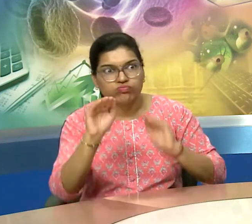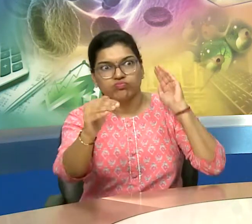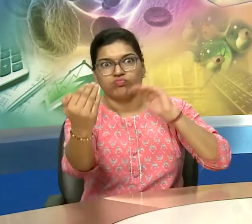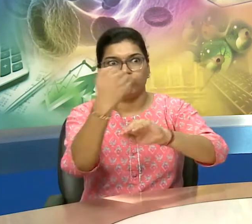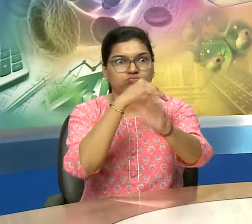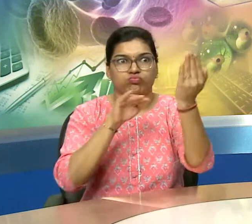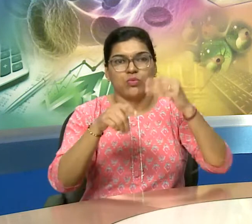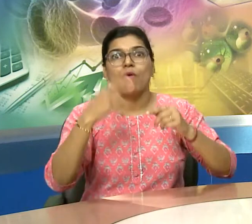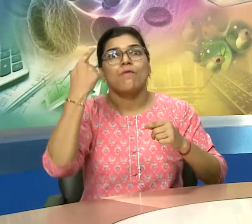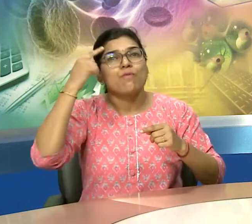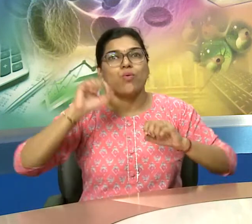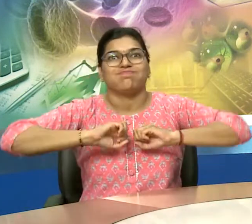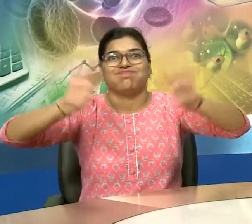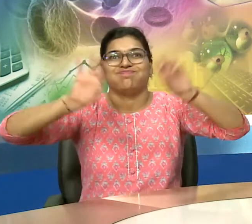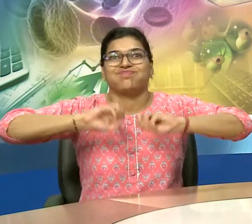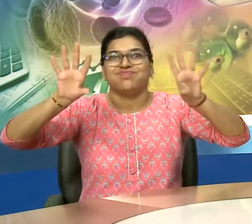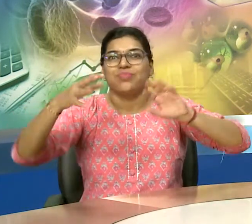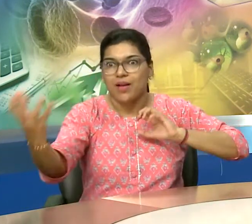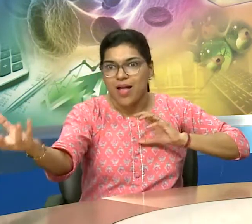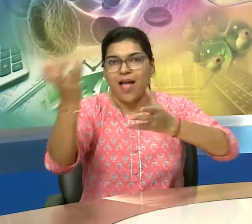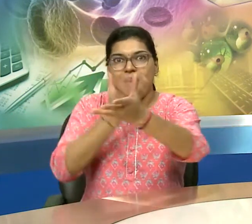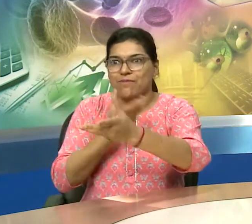and use them at one place for making different